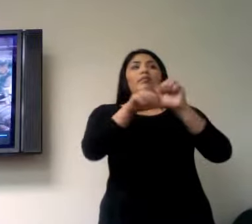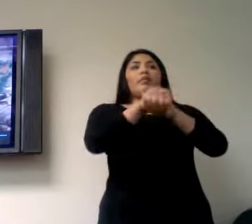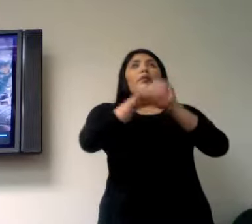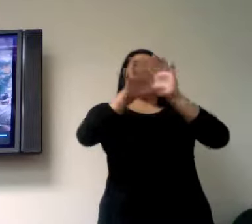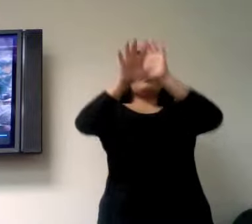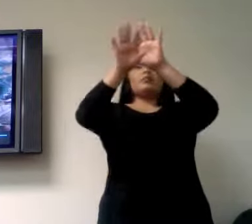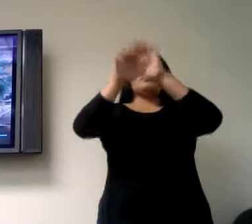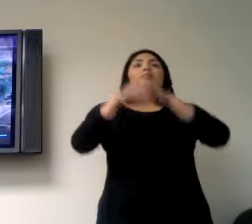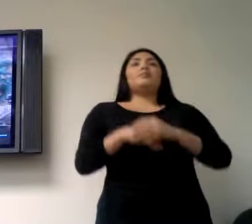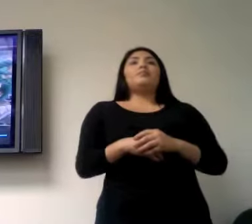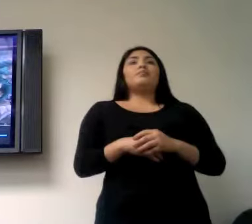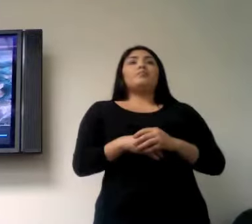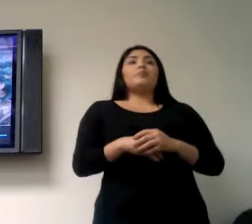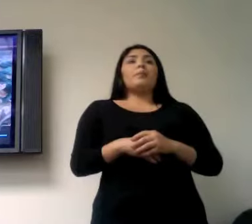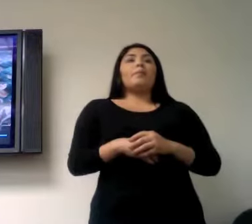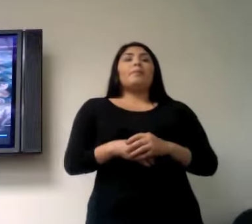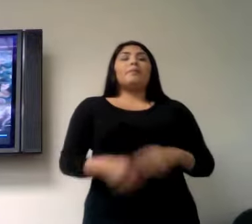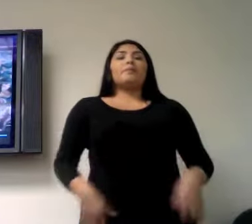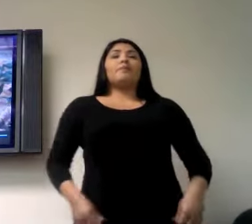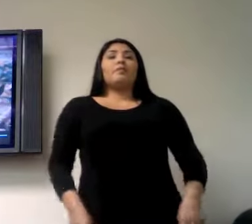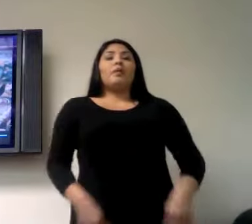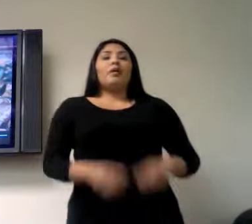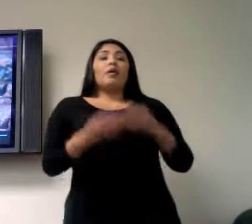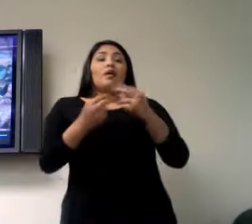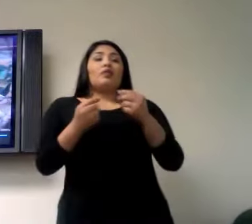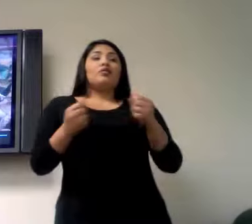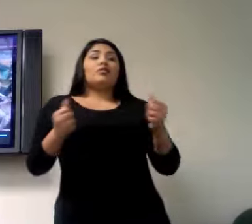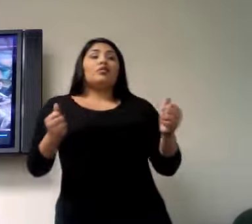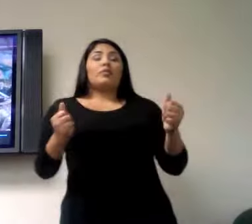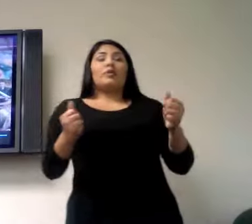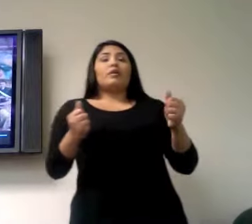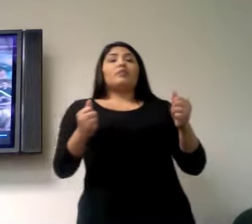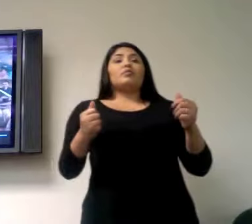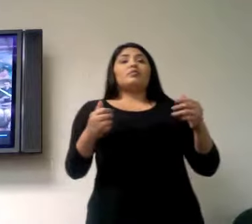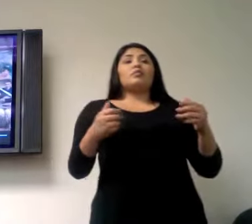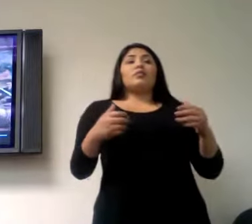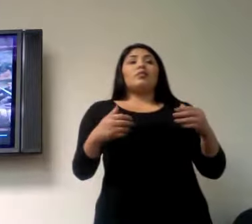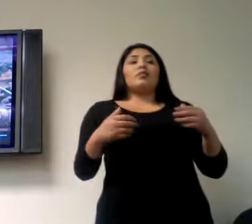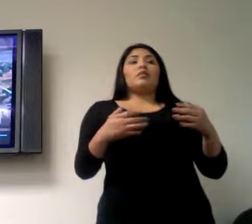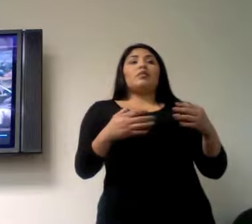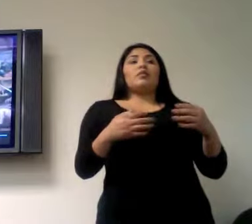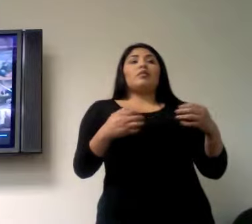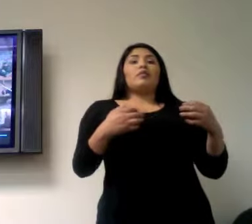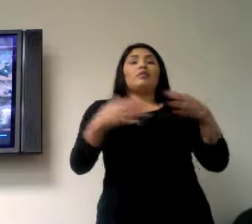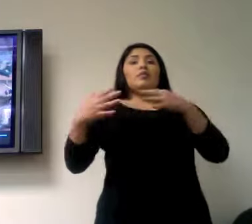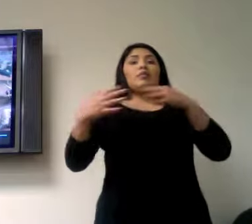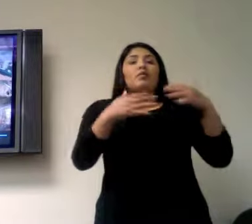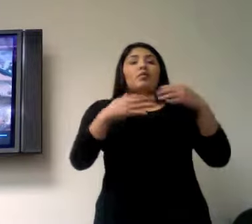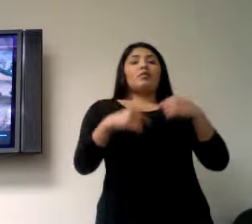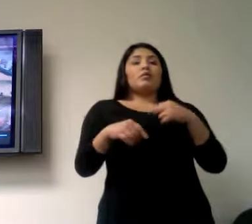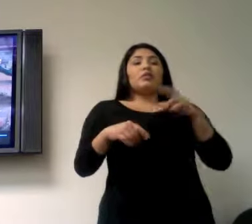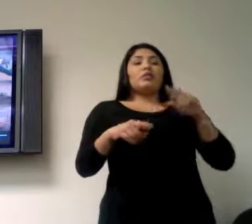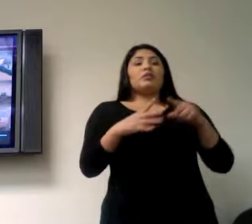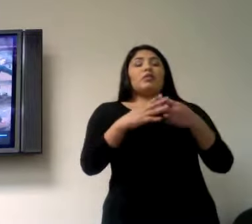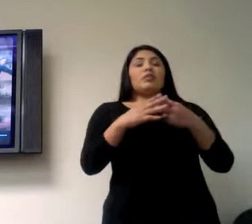to relieve the siege of the city of Chattanooga turned into a Confederate rout as the Army of the Tennessee